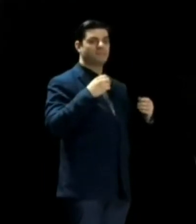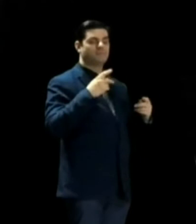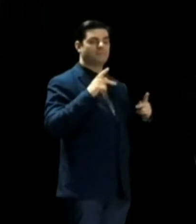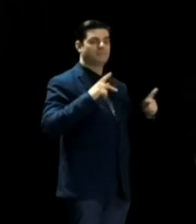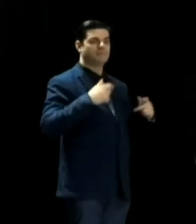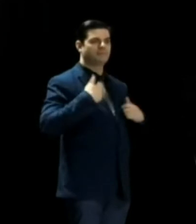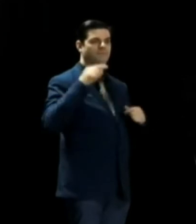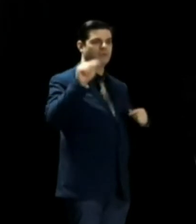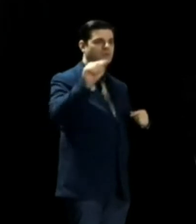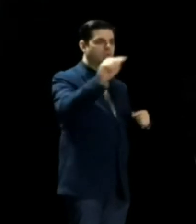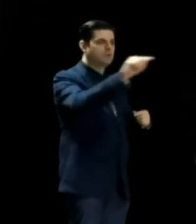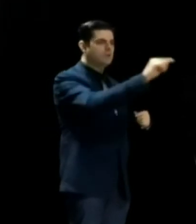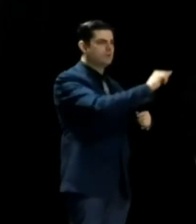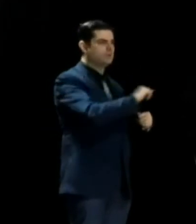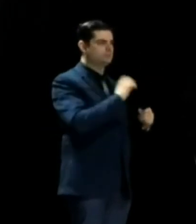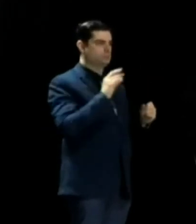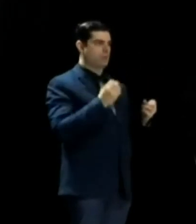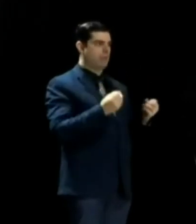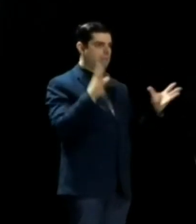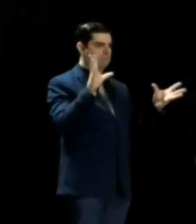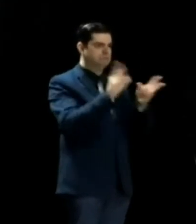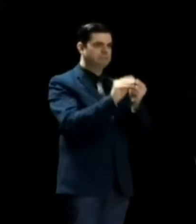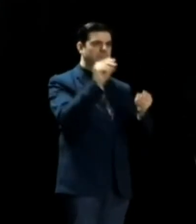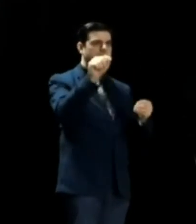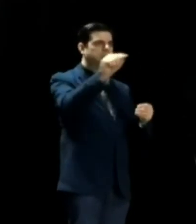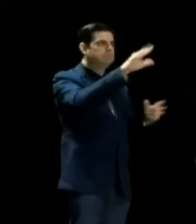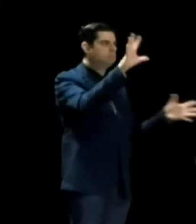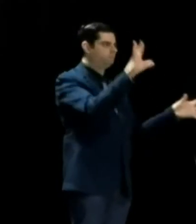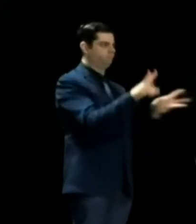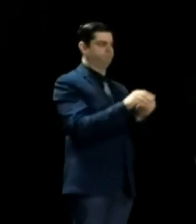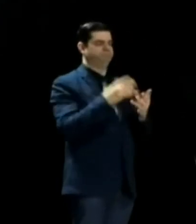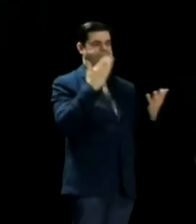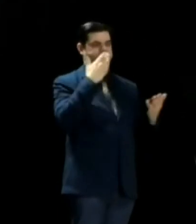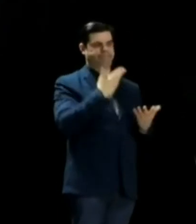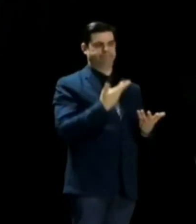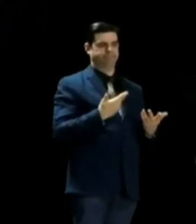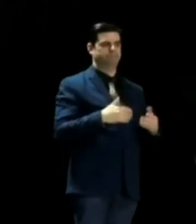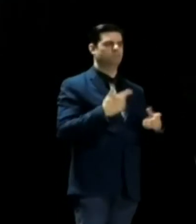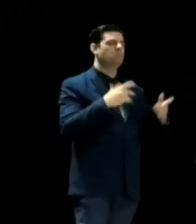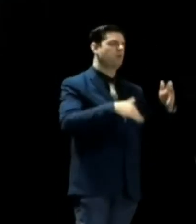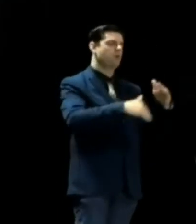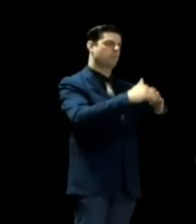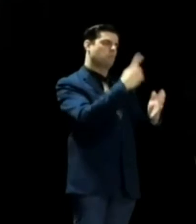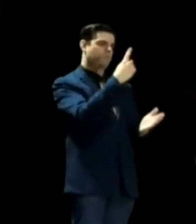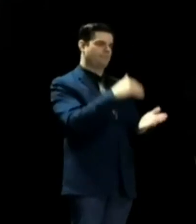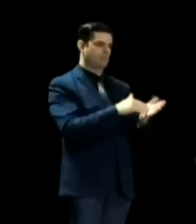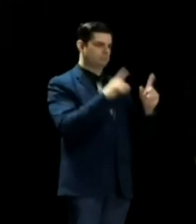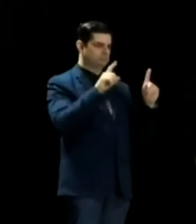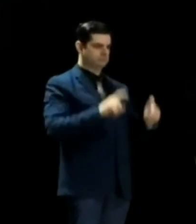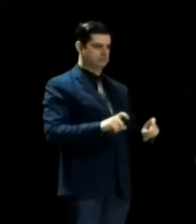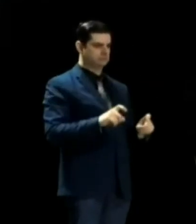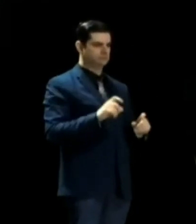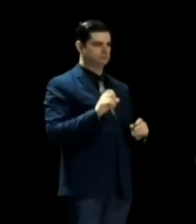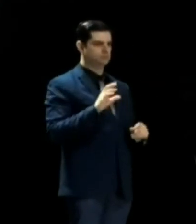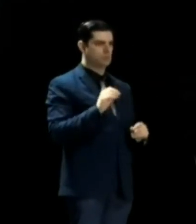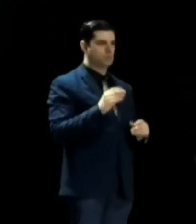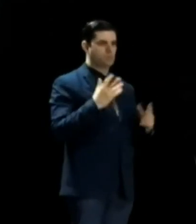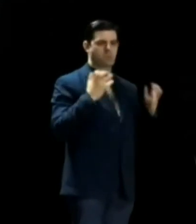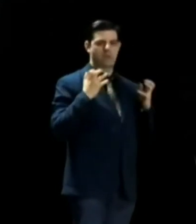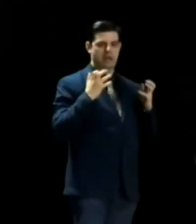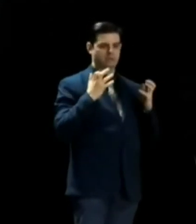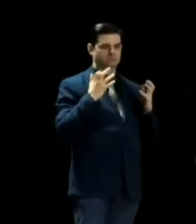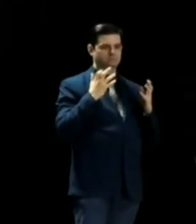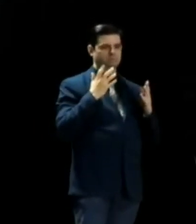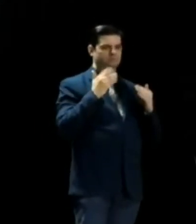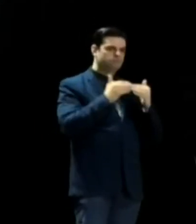we have some capacity now. We want to take advantage of that capacity, being proactive, identifying a problem before there is one,